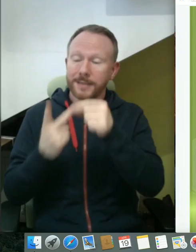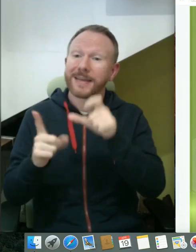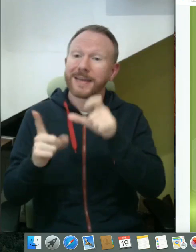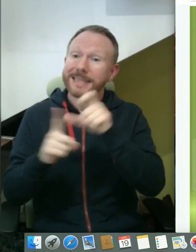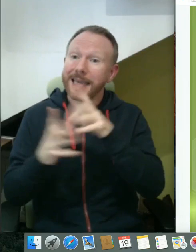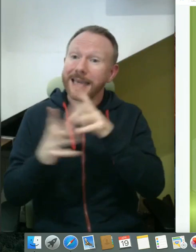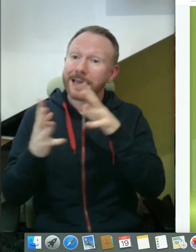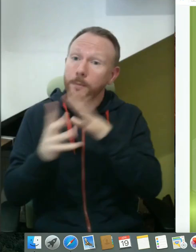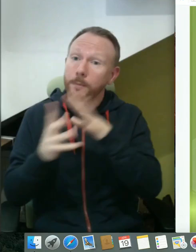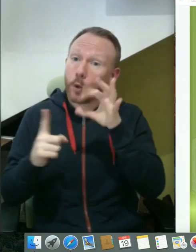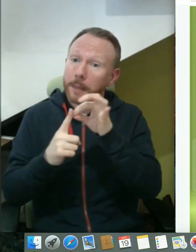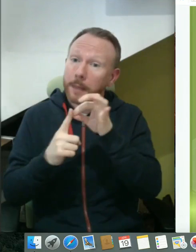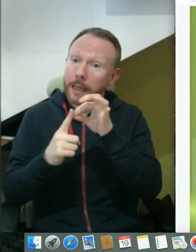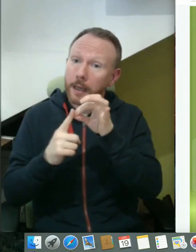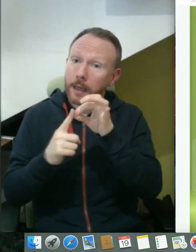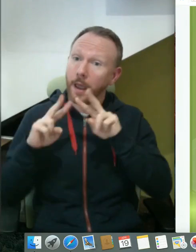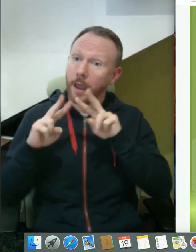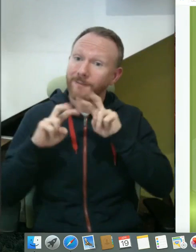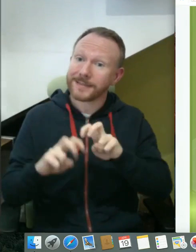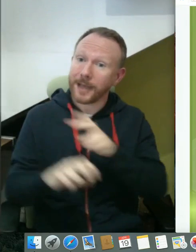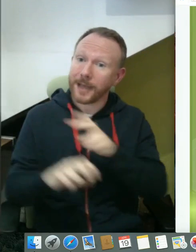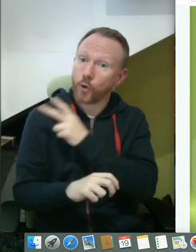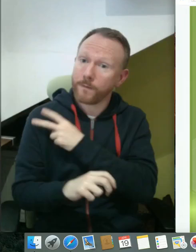DWP investigation officers,